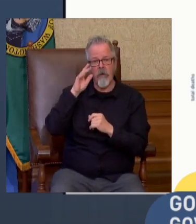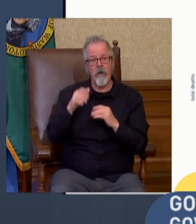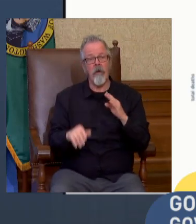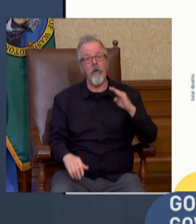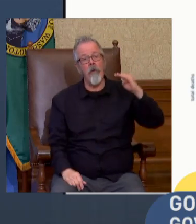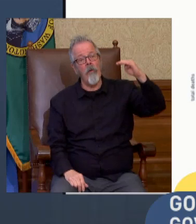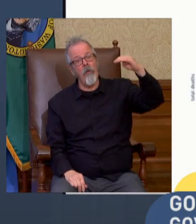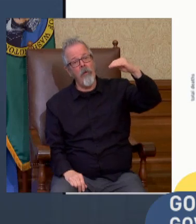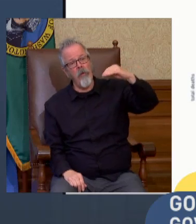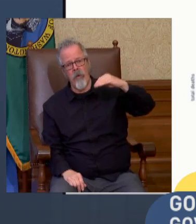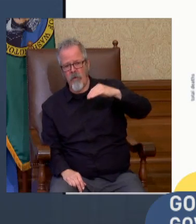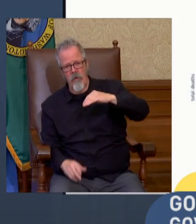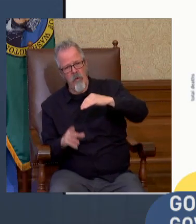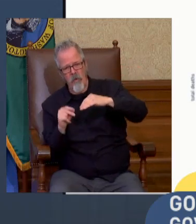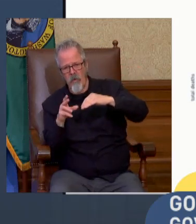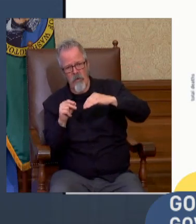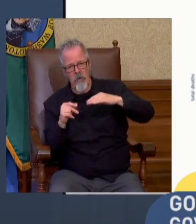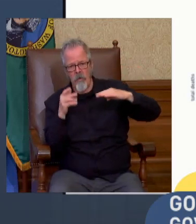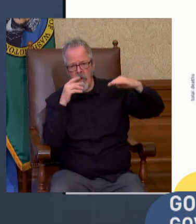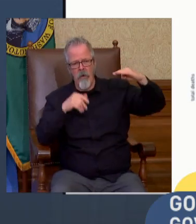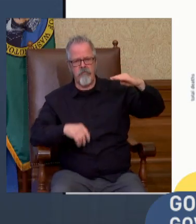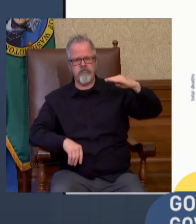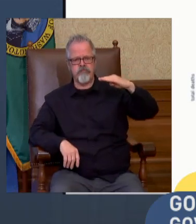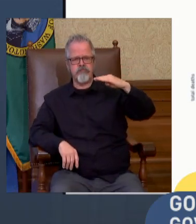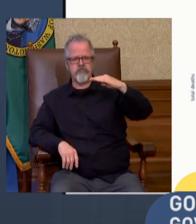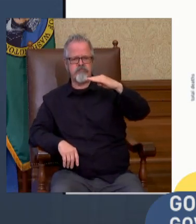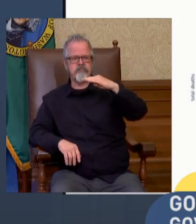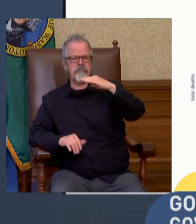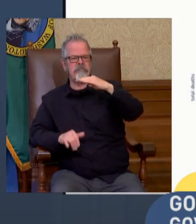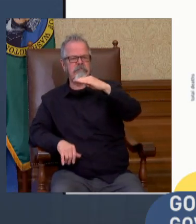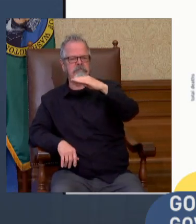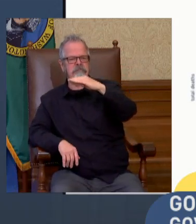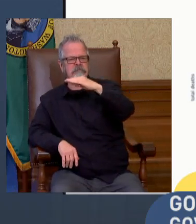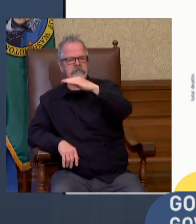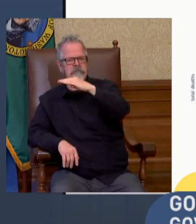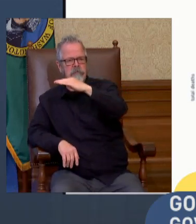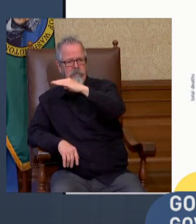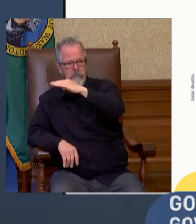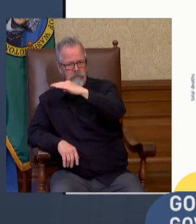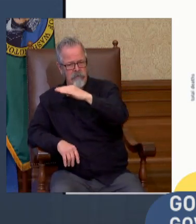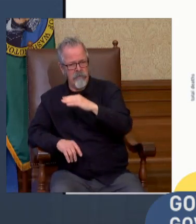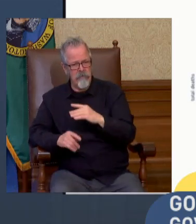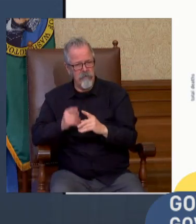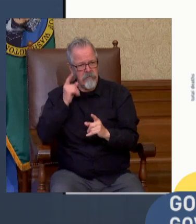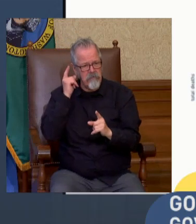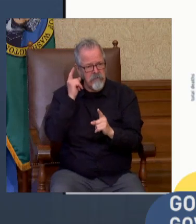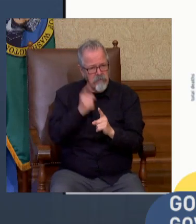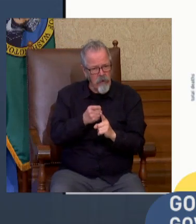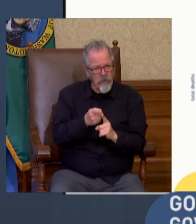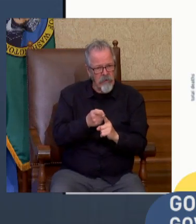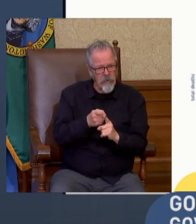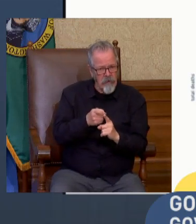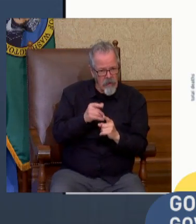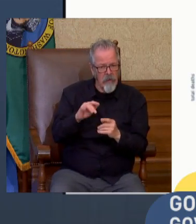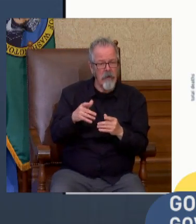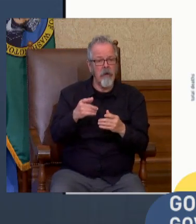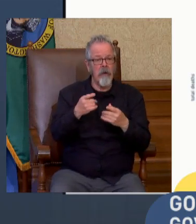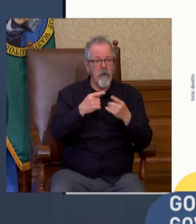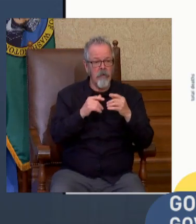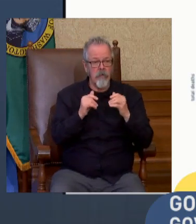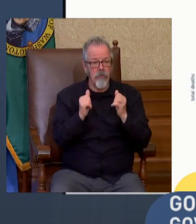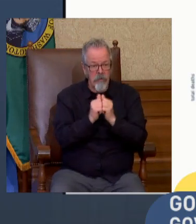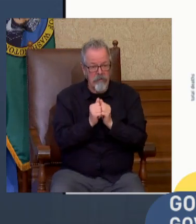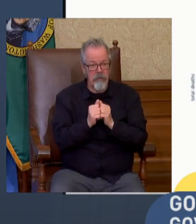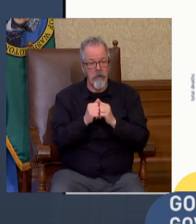our social distancing. So the summary, if I can, of this first bucket of metrics is that we have